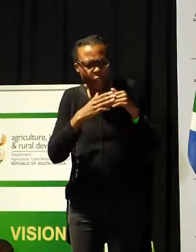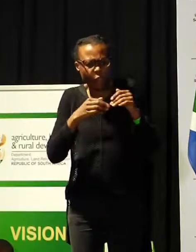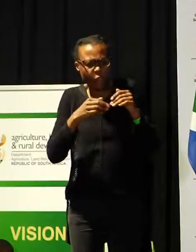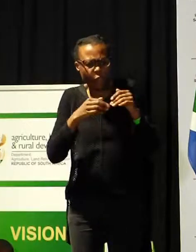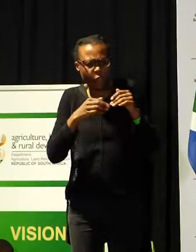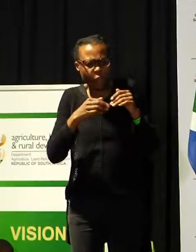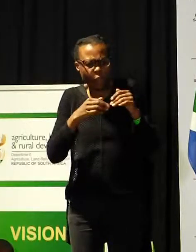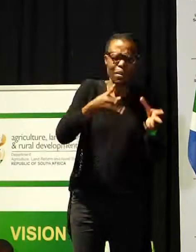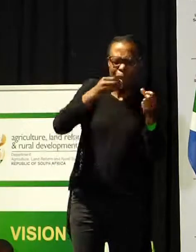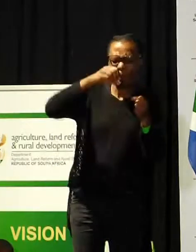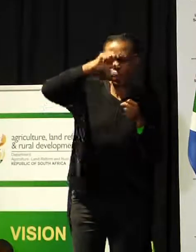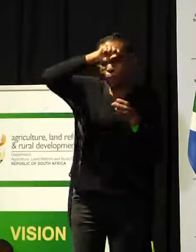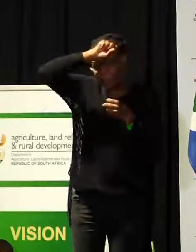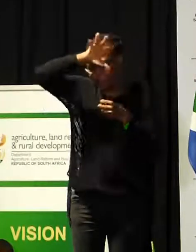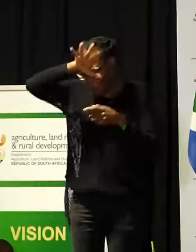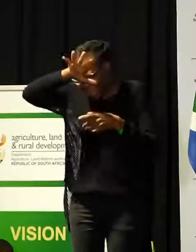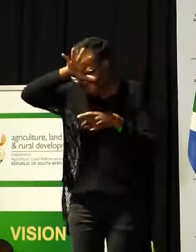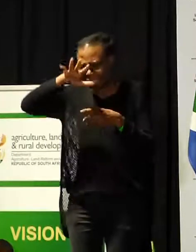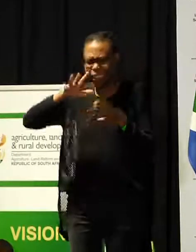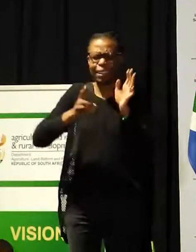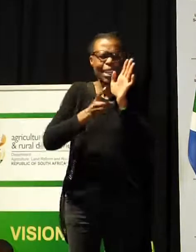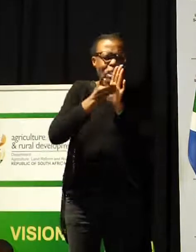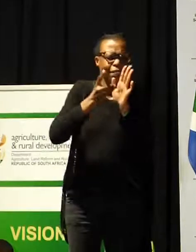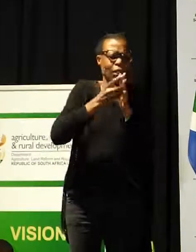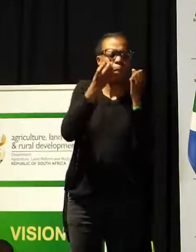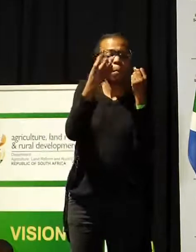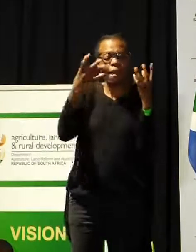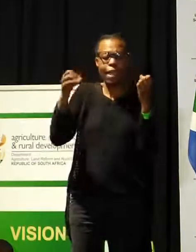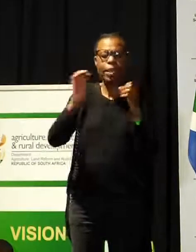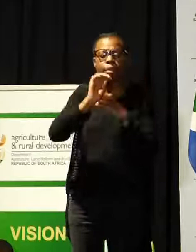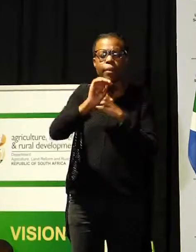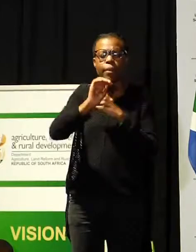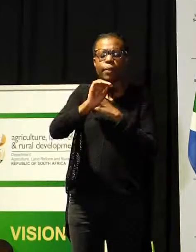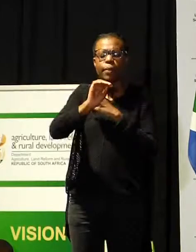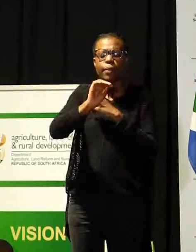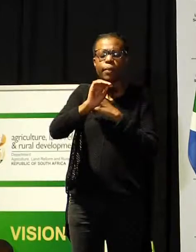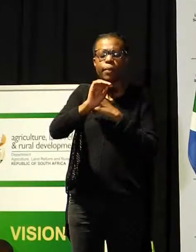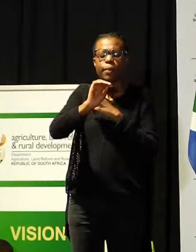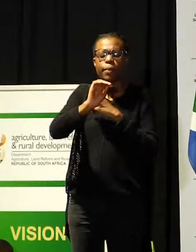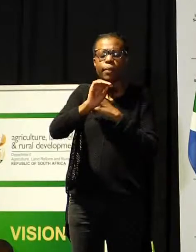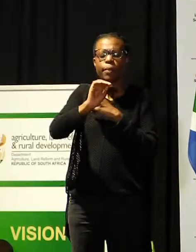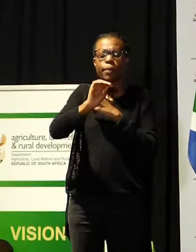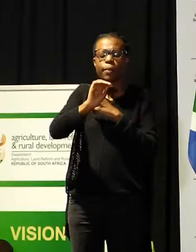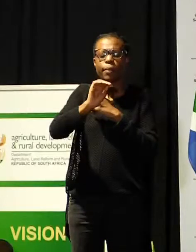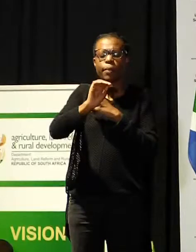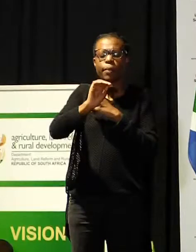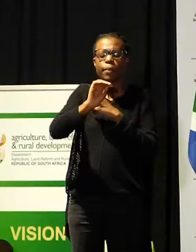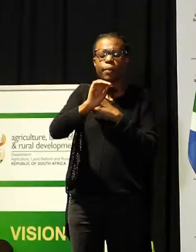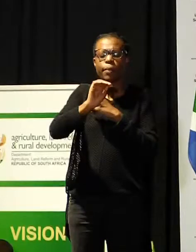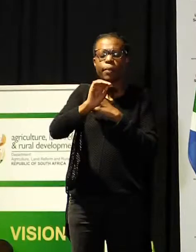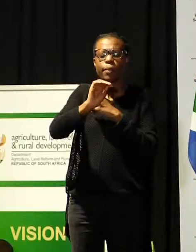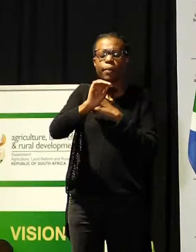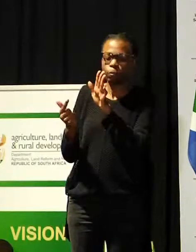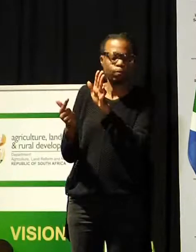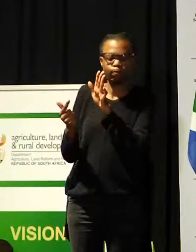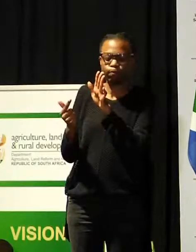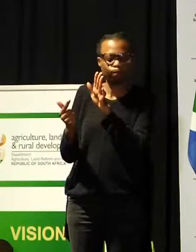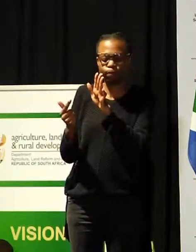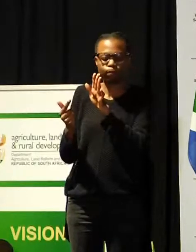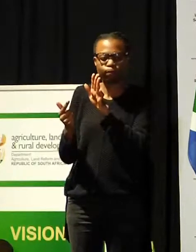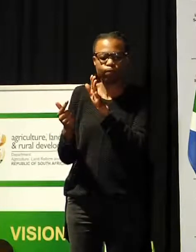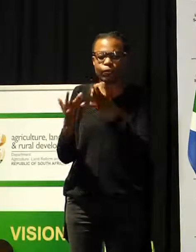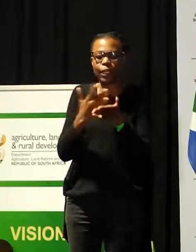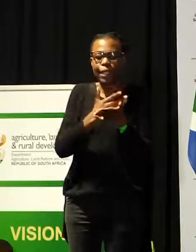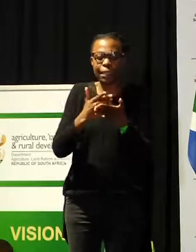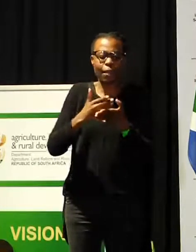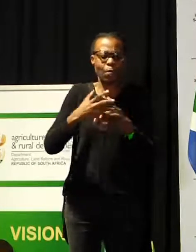mining happening. There are a lot of developments. Sometimes some of them are illegal. The ownership of land in